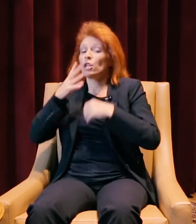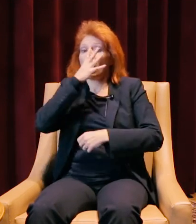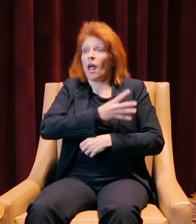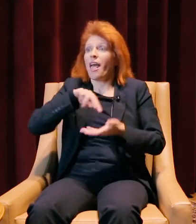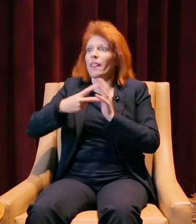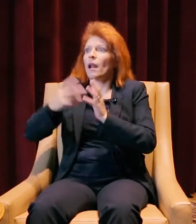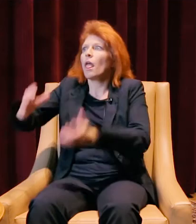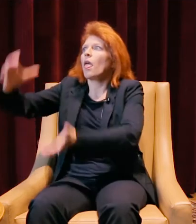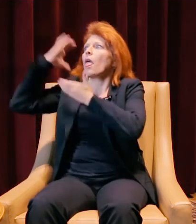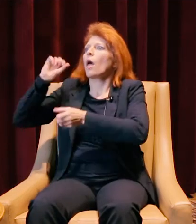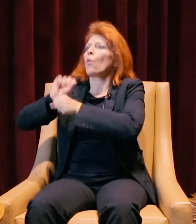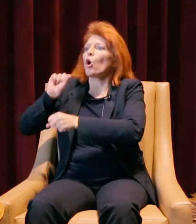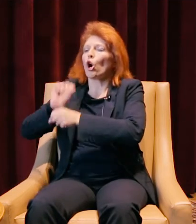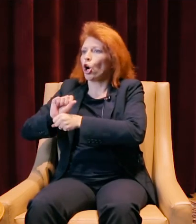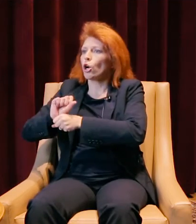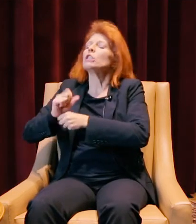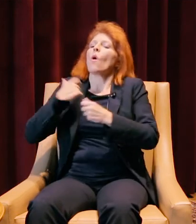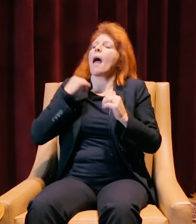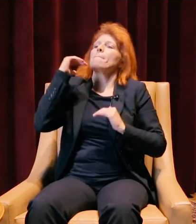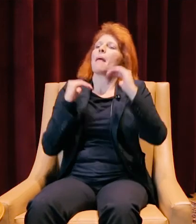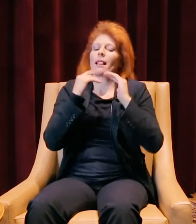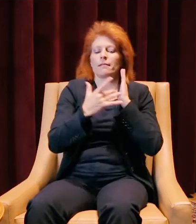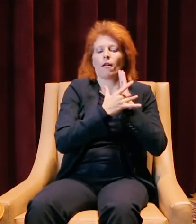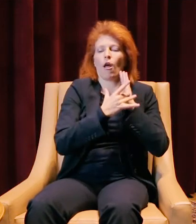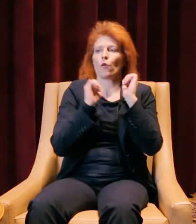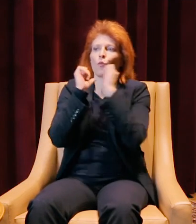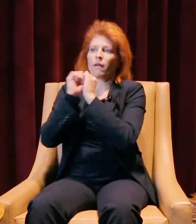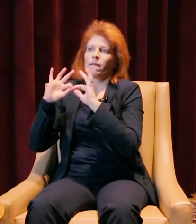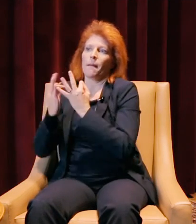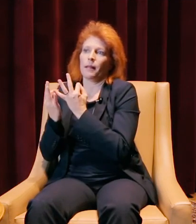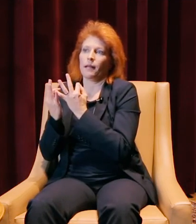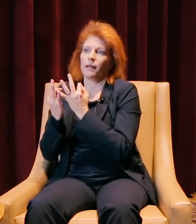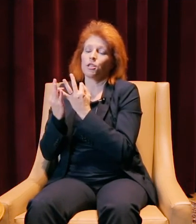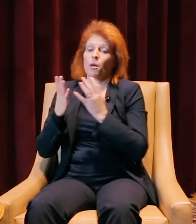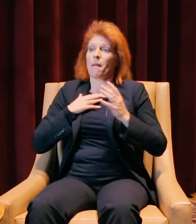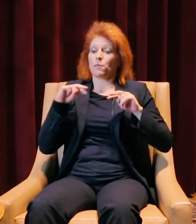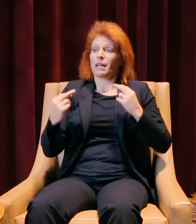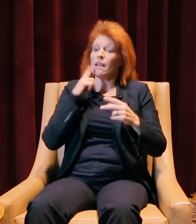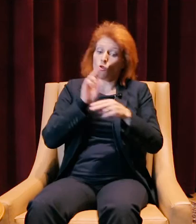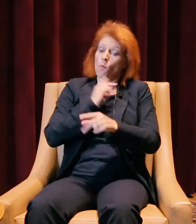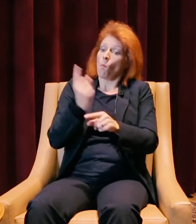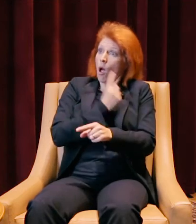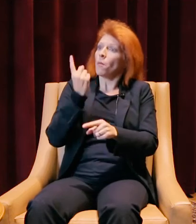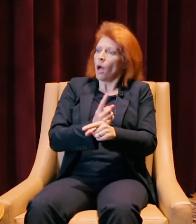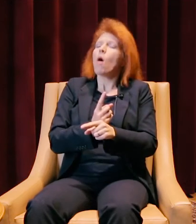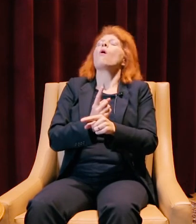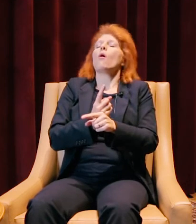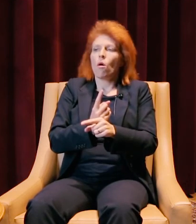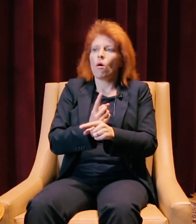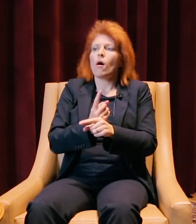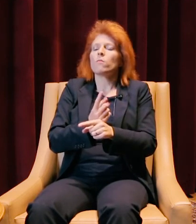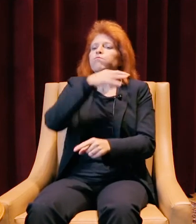taken with my family. So there's this balance. So technology, the way I look at it, if used properly,